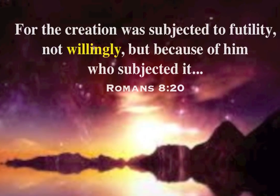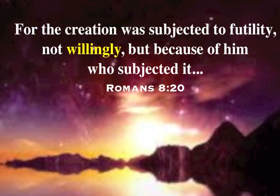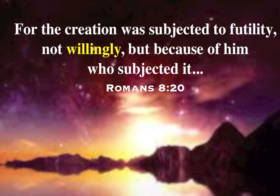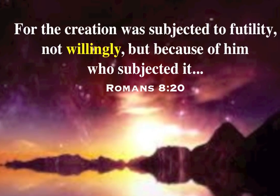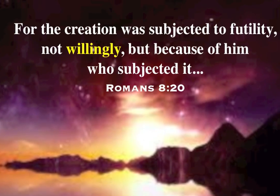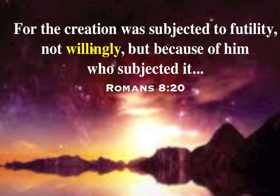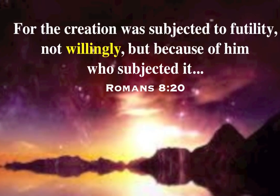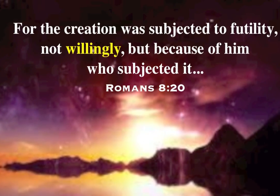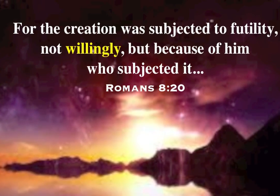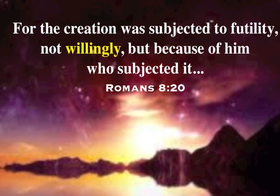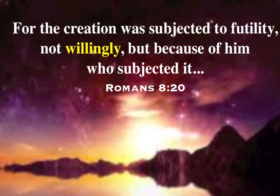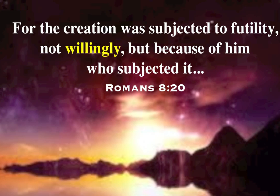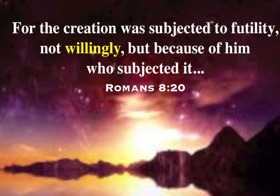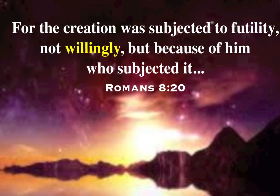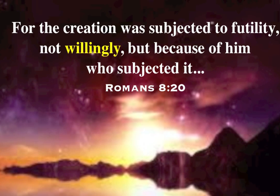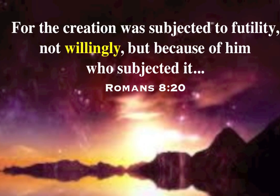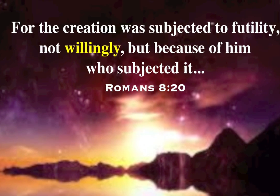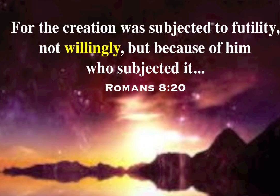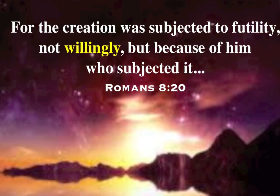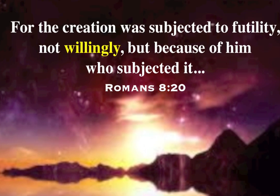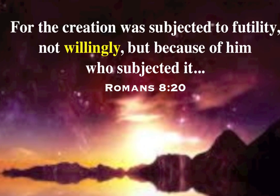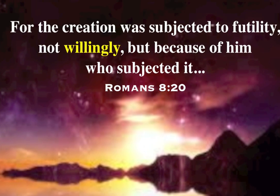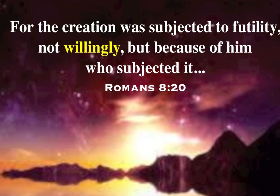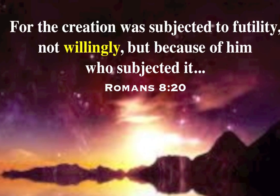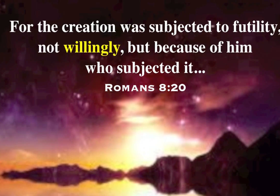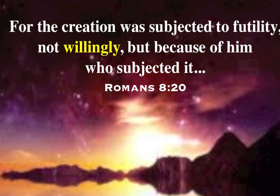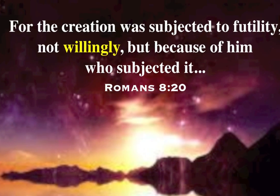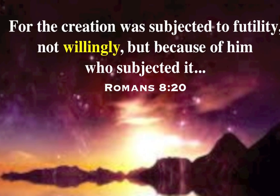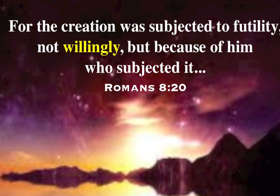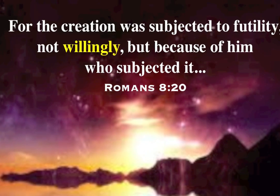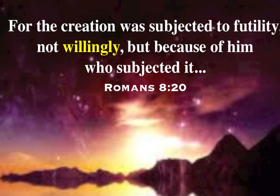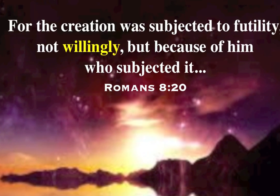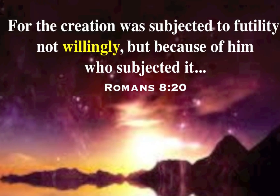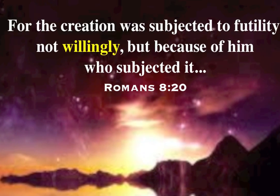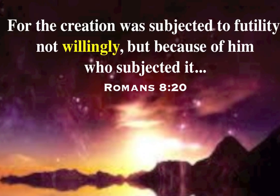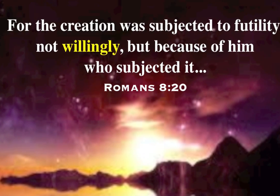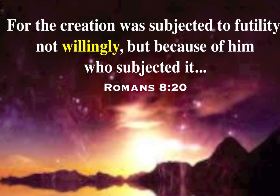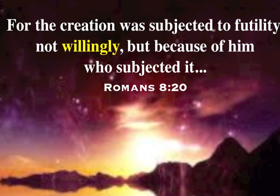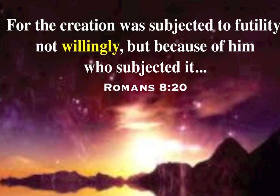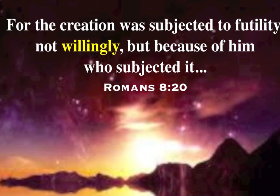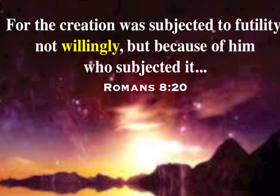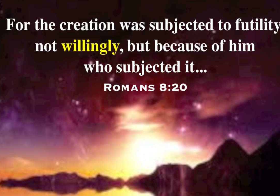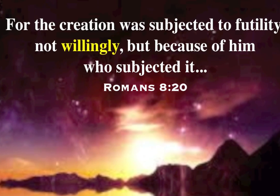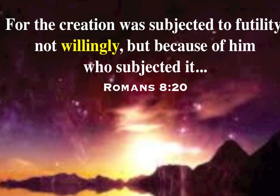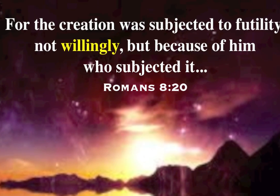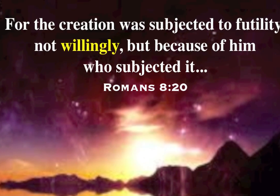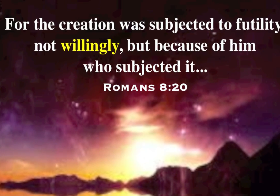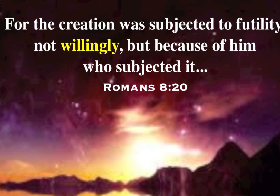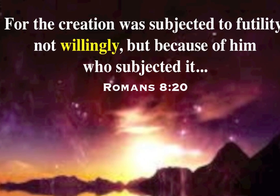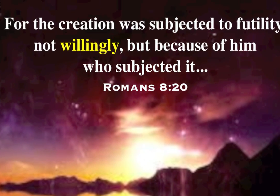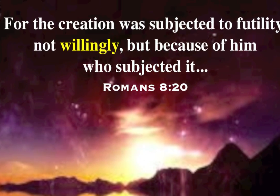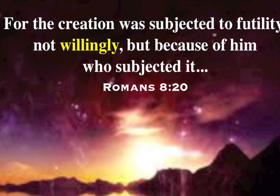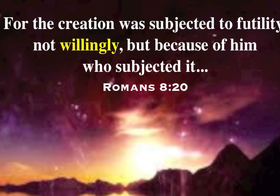For the creation was subjected to futility, not willingly, but because of him who subjected it.